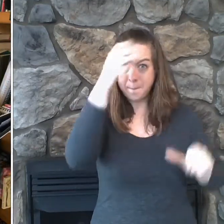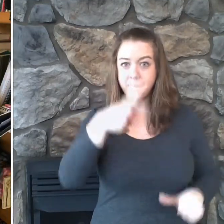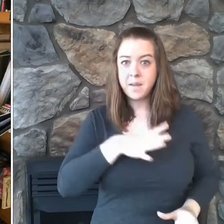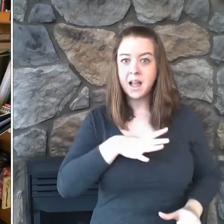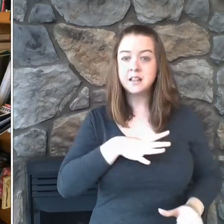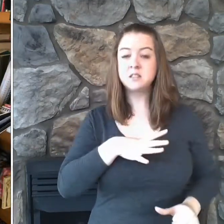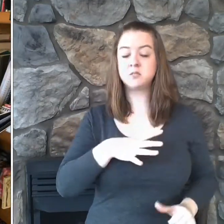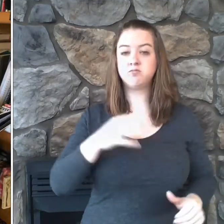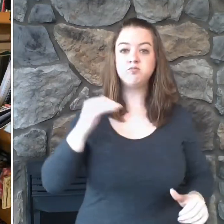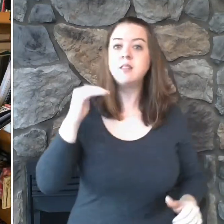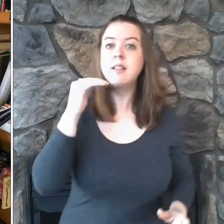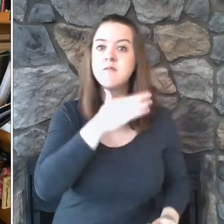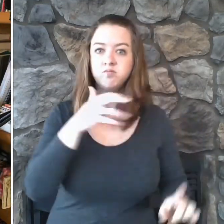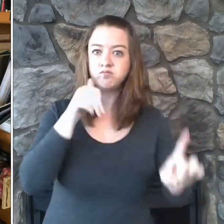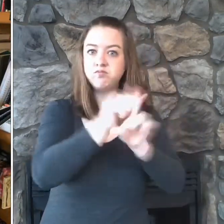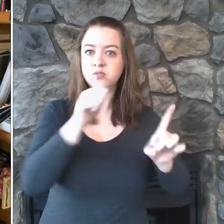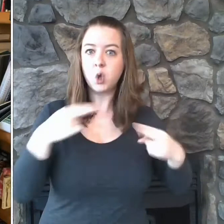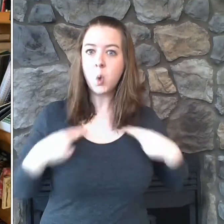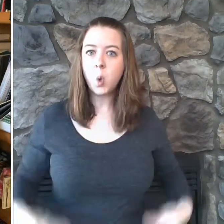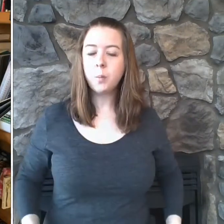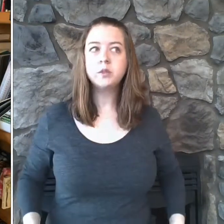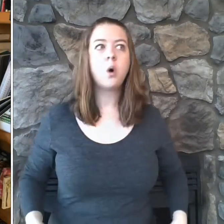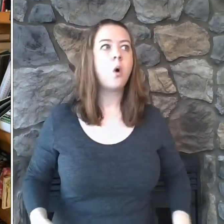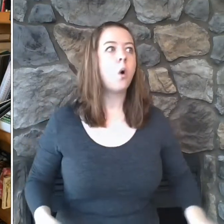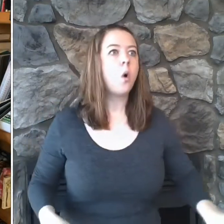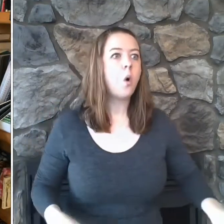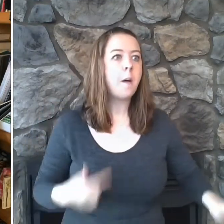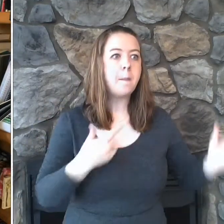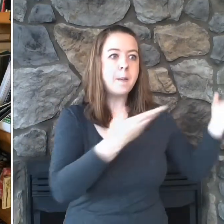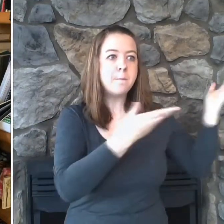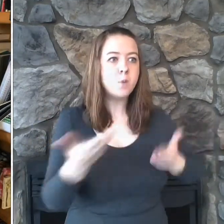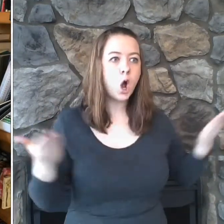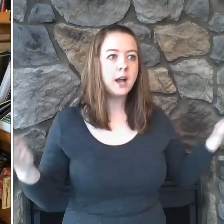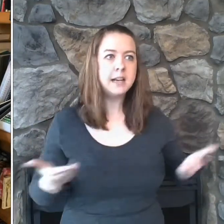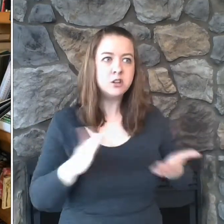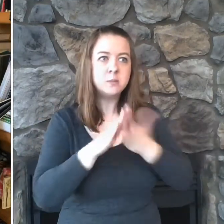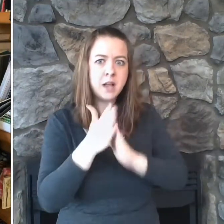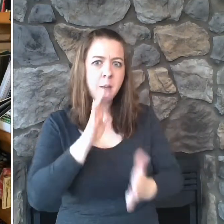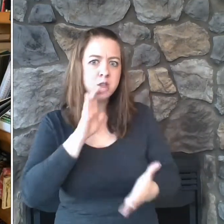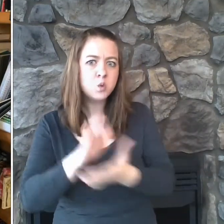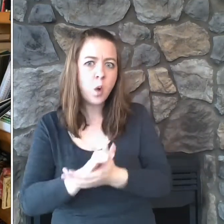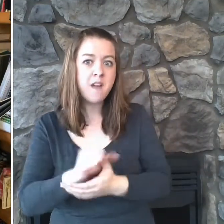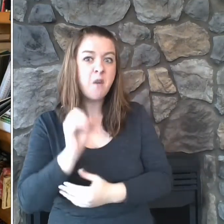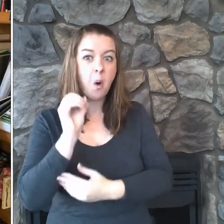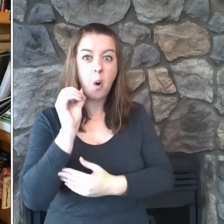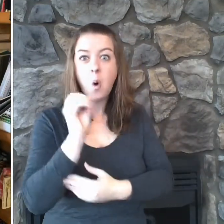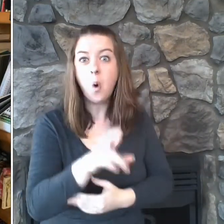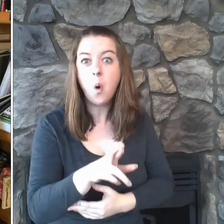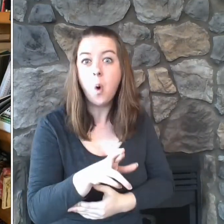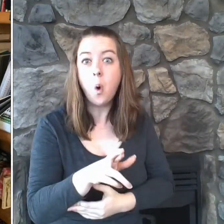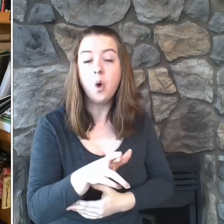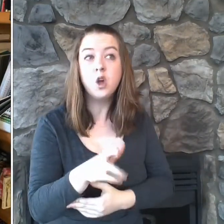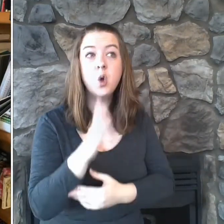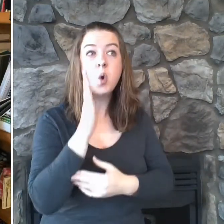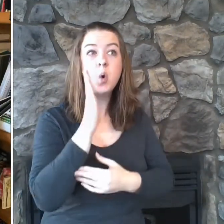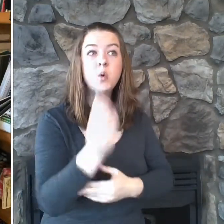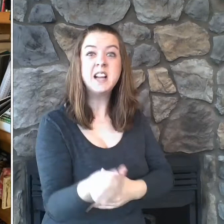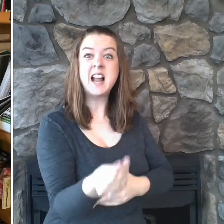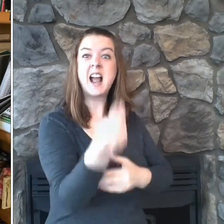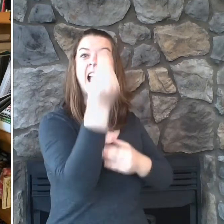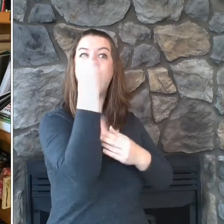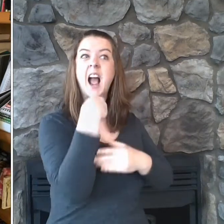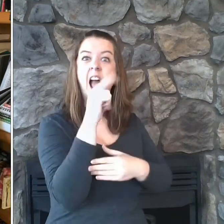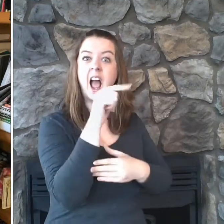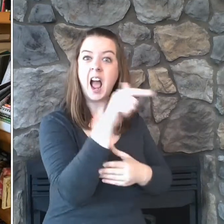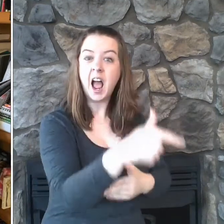humans. Had she been brought here to be a Mankamek's wife, or to be eaten after she had been